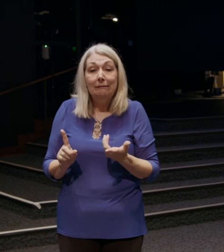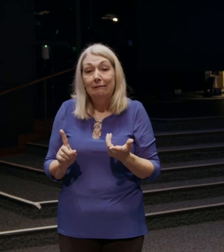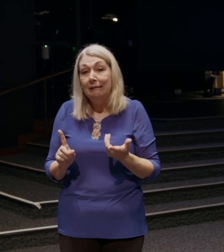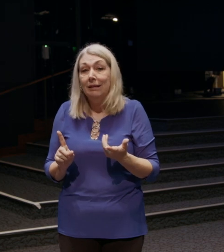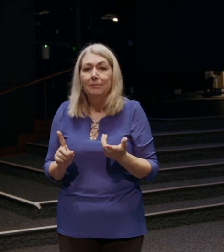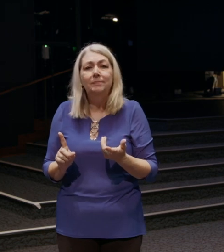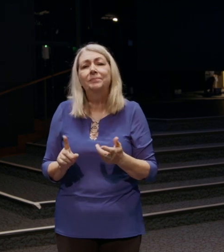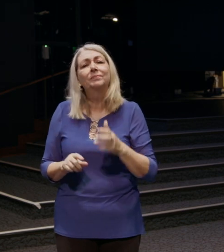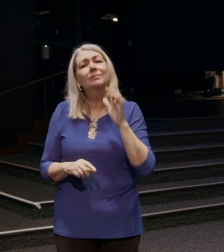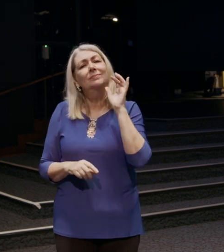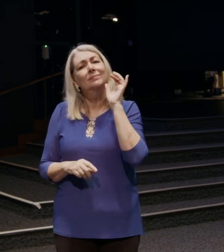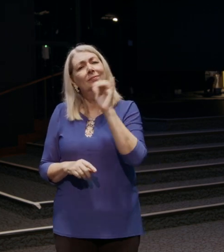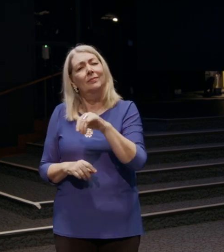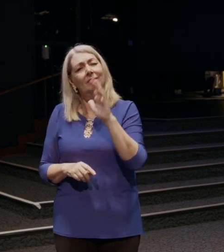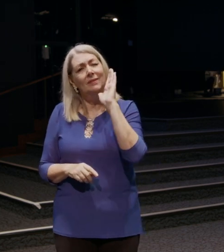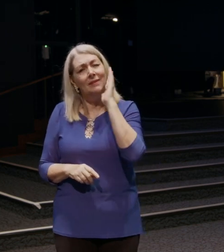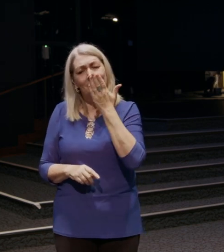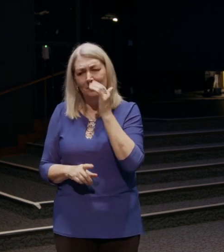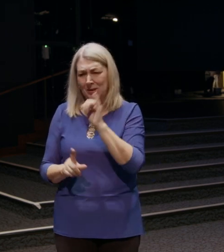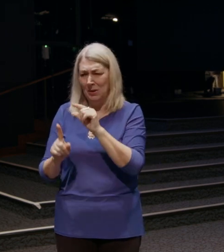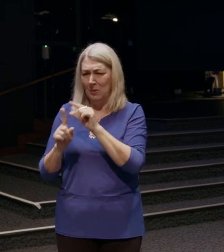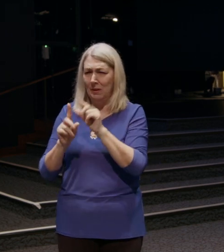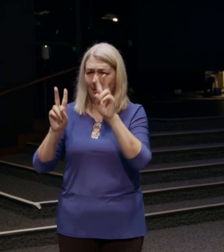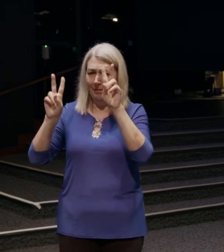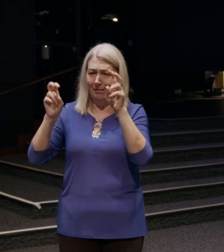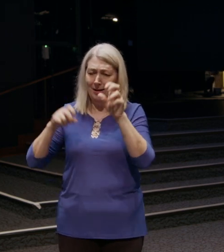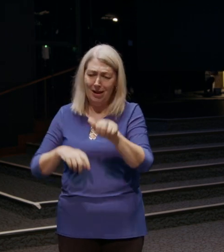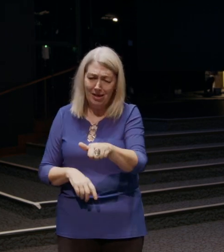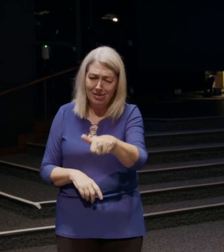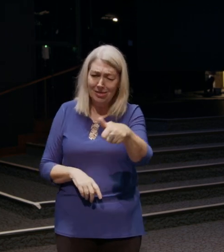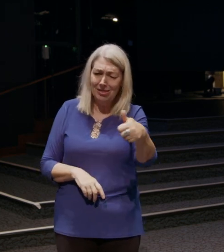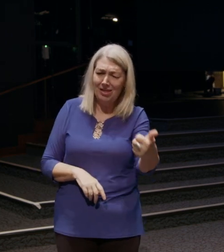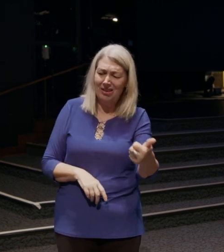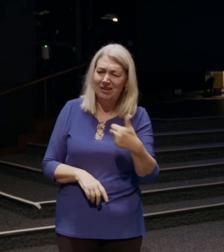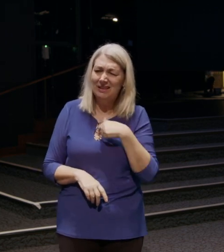The twofold appearance of the word another.